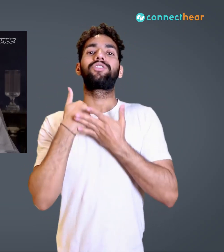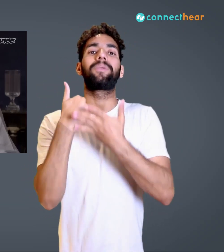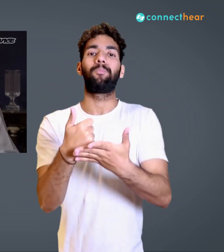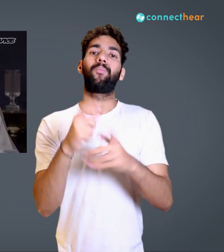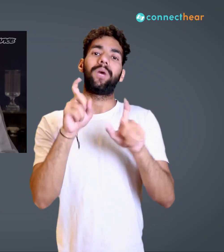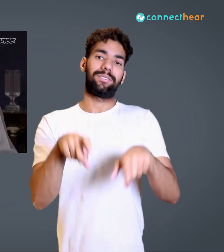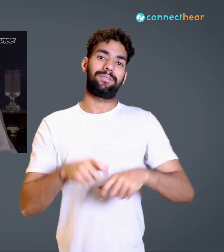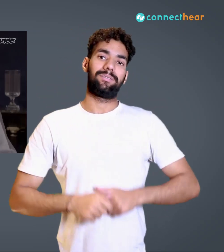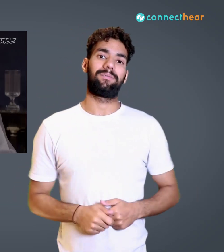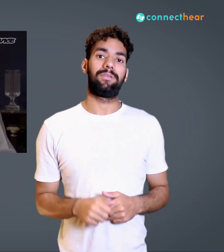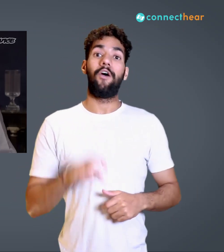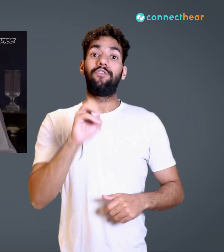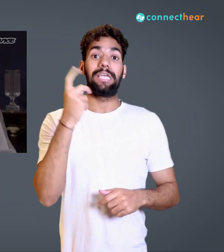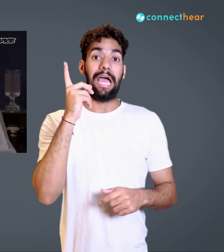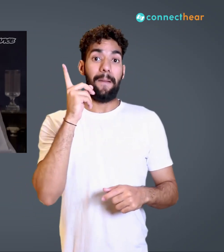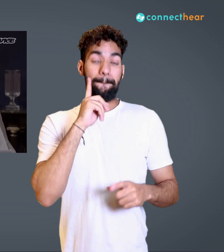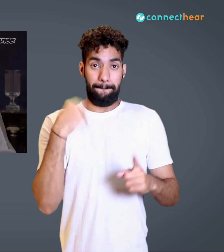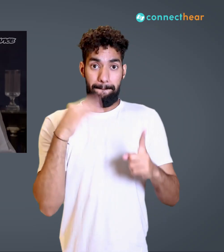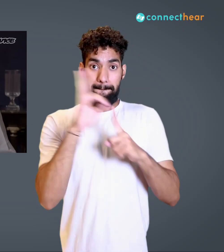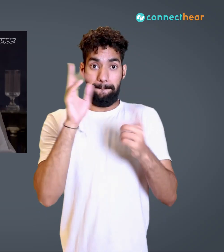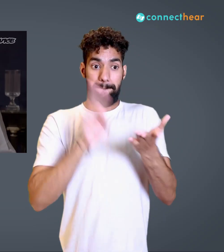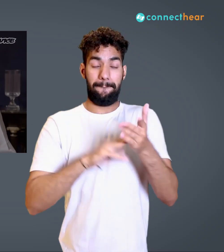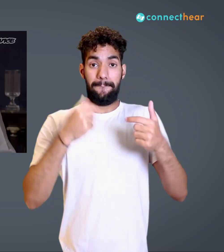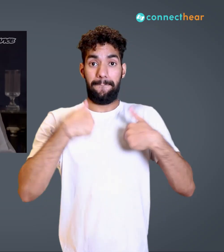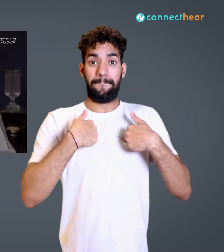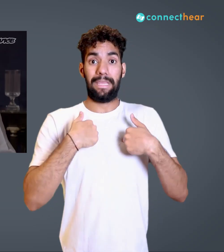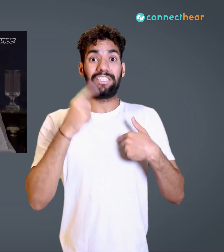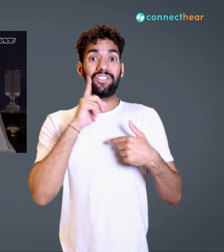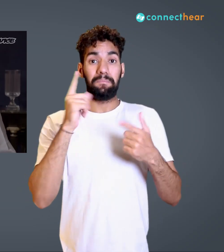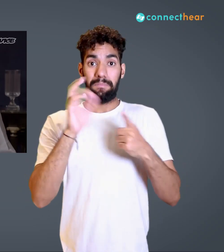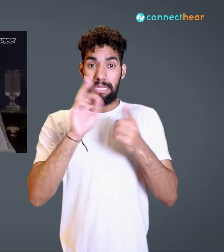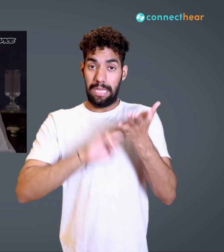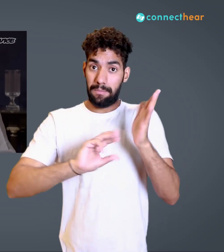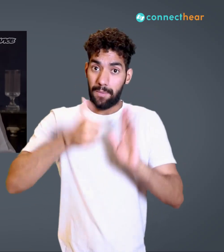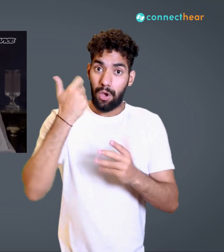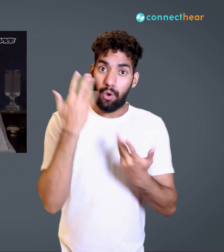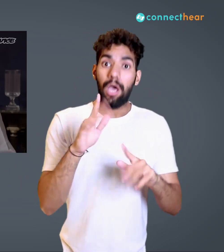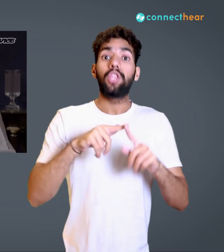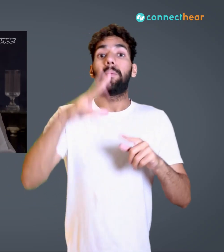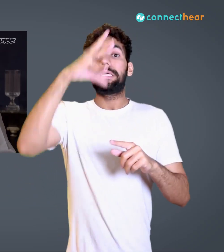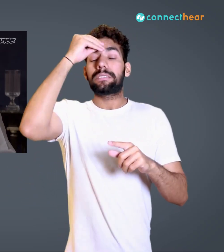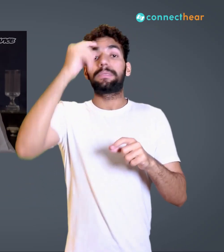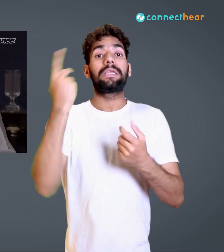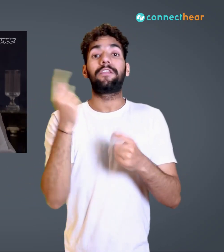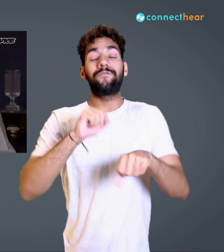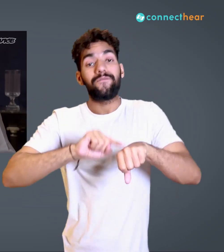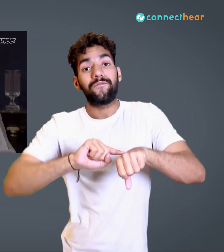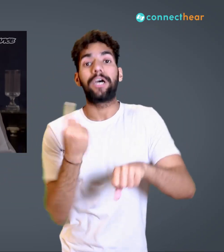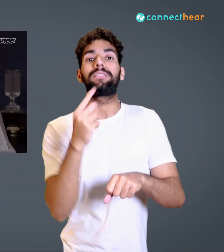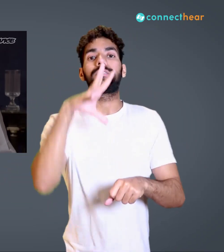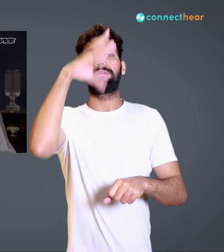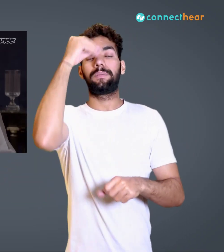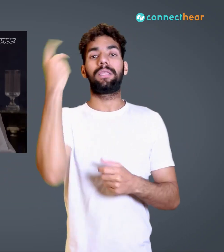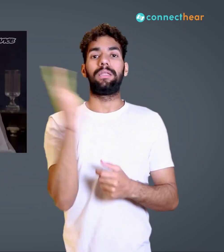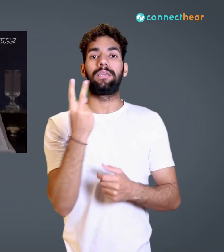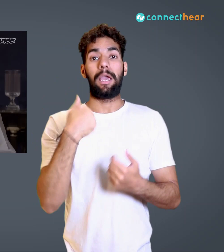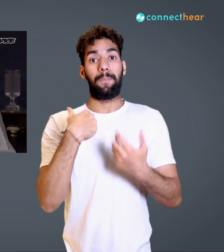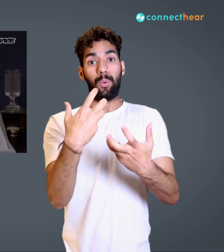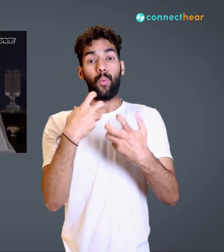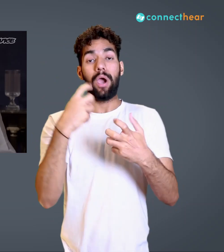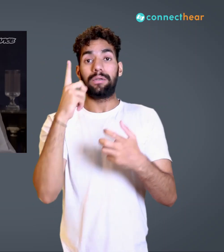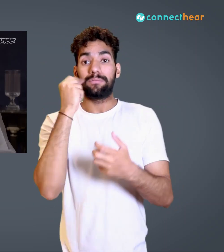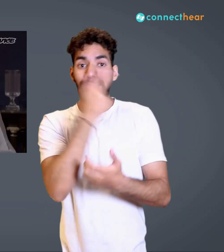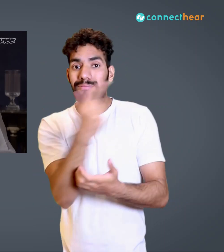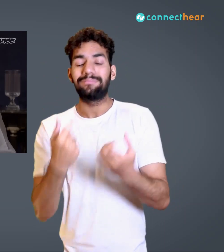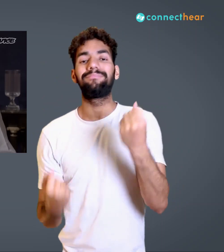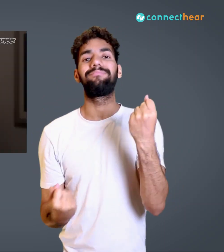into power, your number one priority is to deliver to the people, give them governance. So to give them governance, you need the best